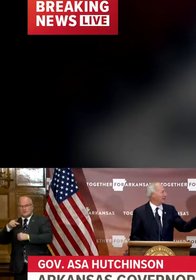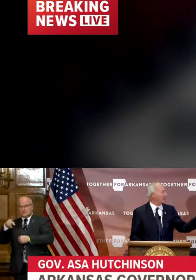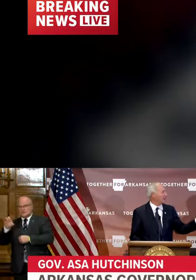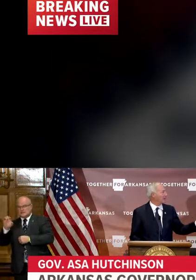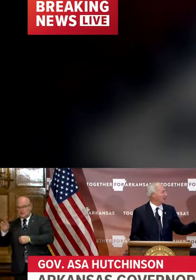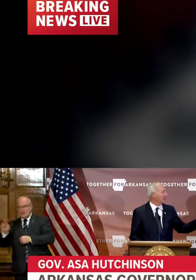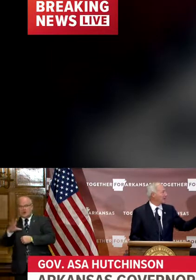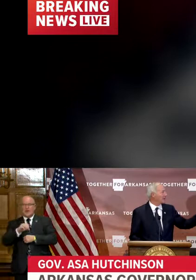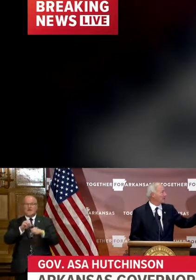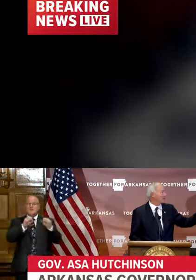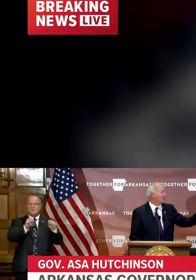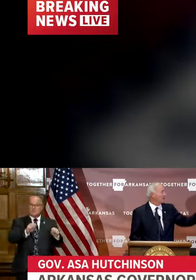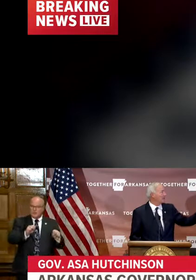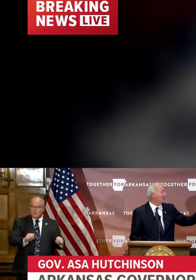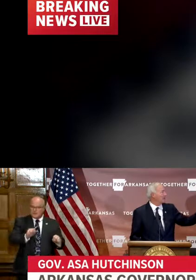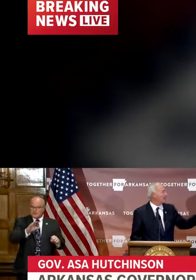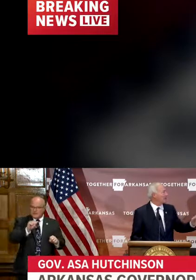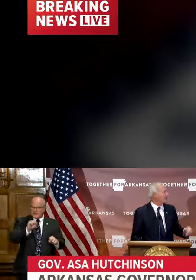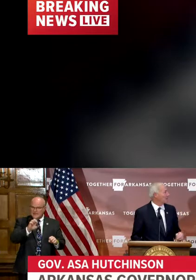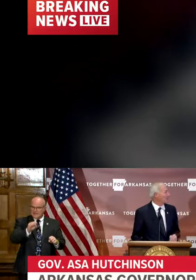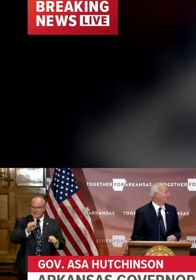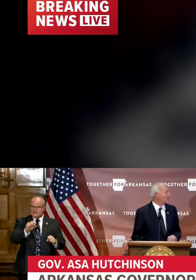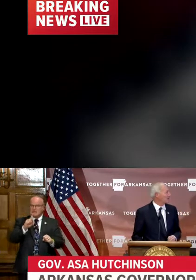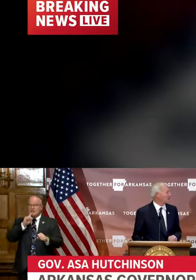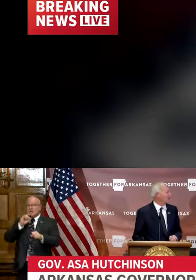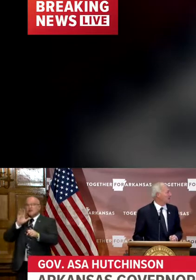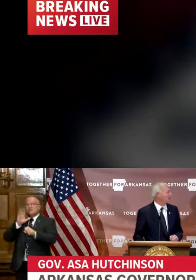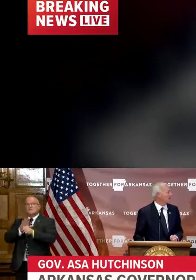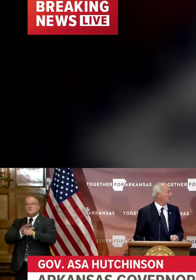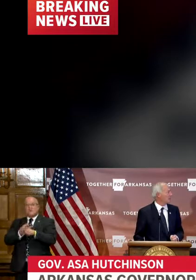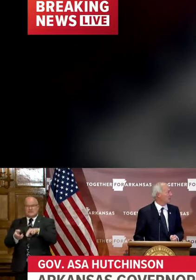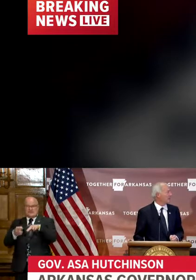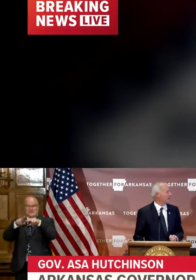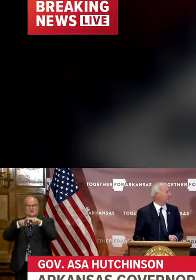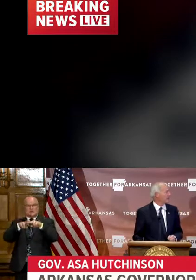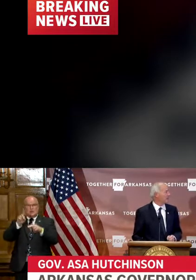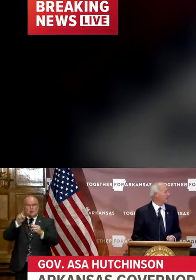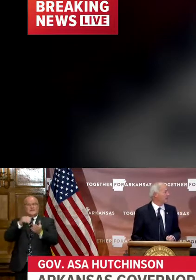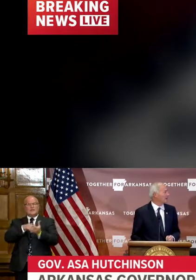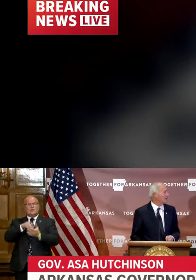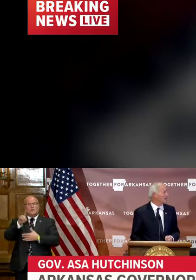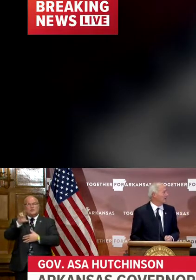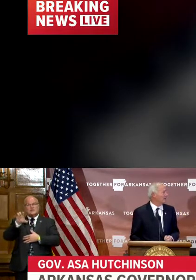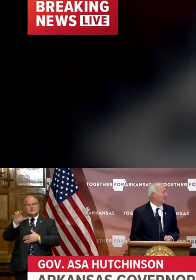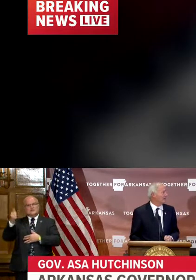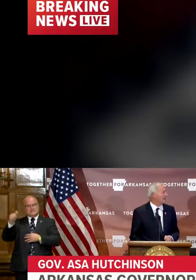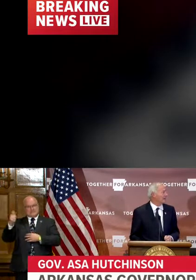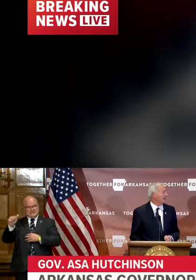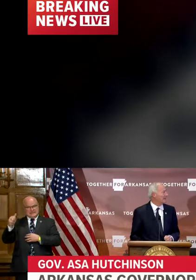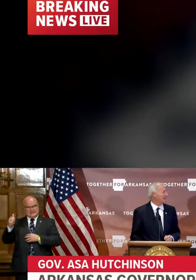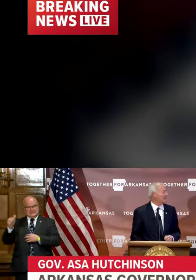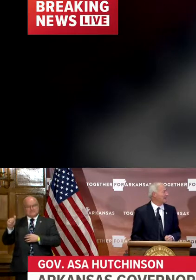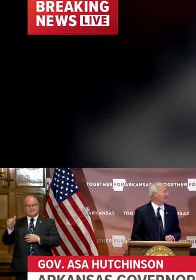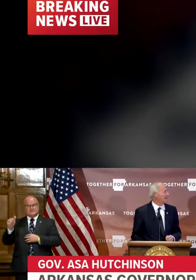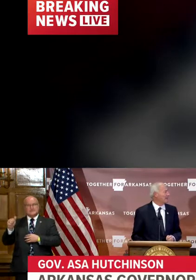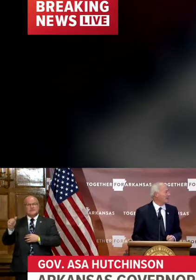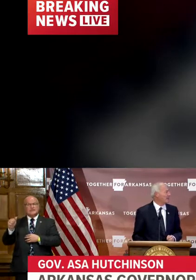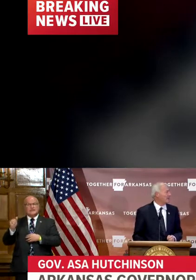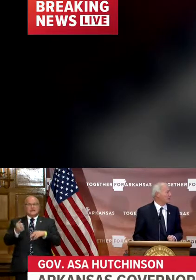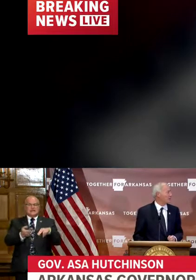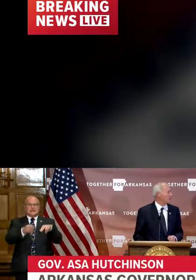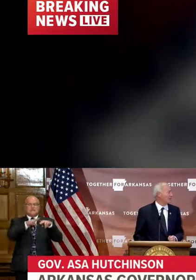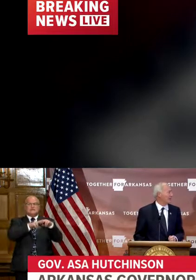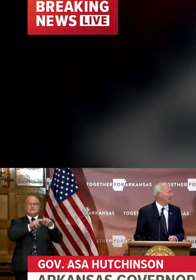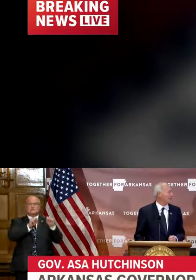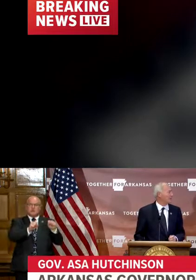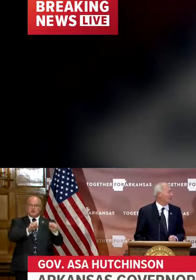and the probable cases. The confirmed cases is an increase of 1,110, and the increase